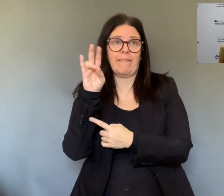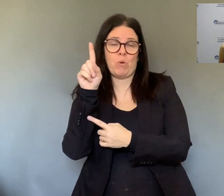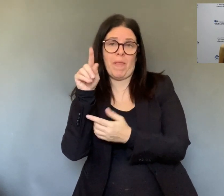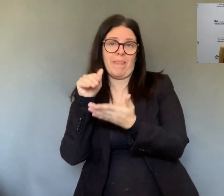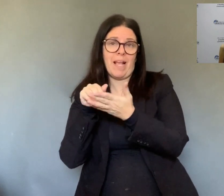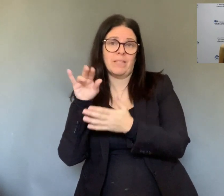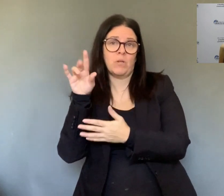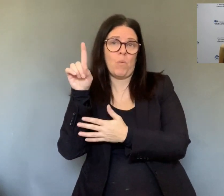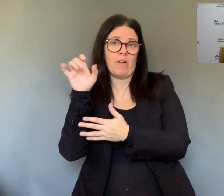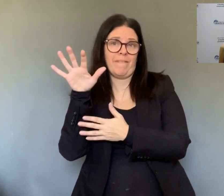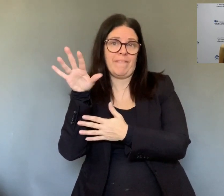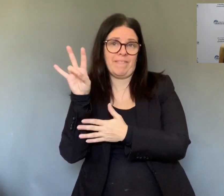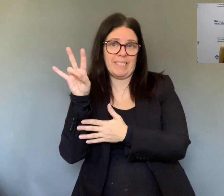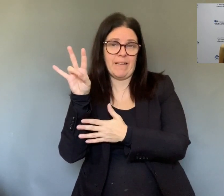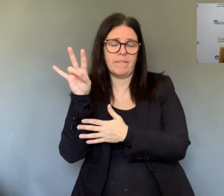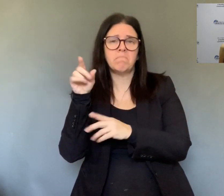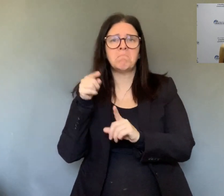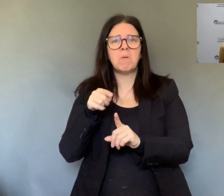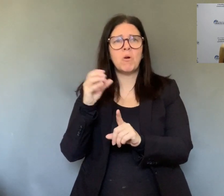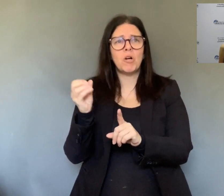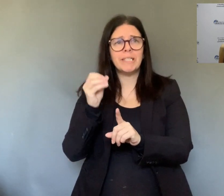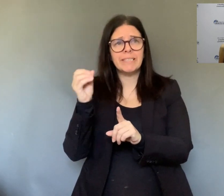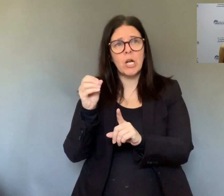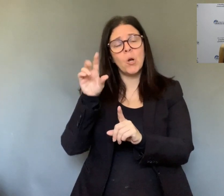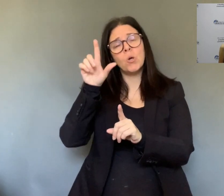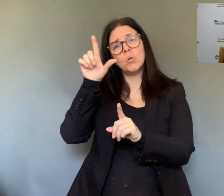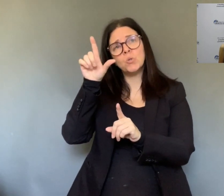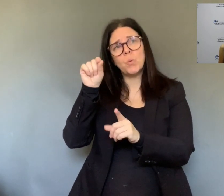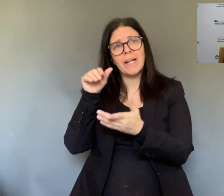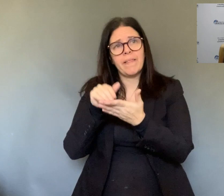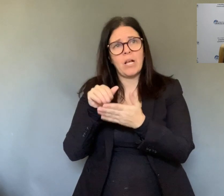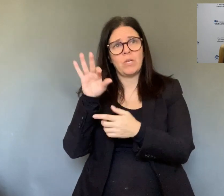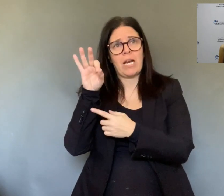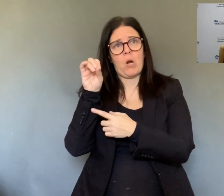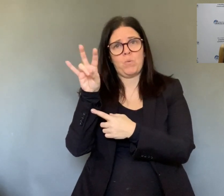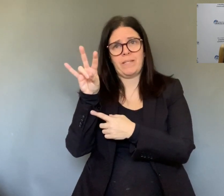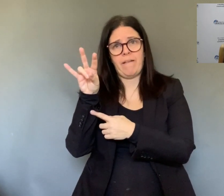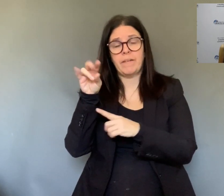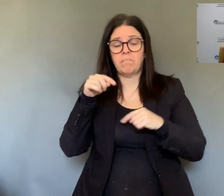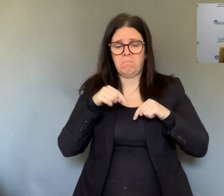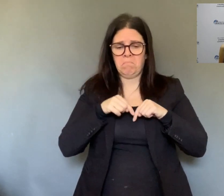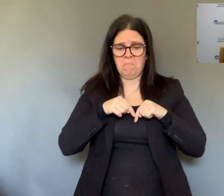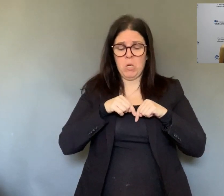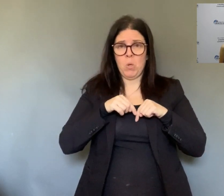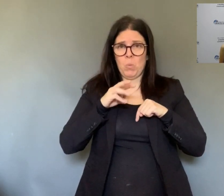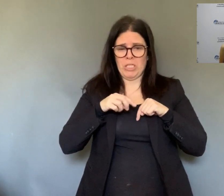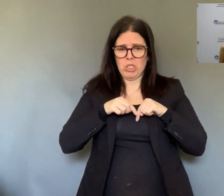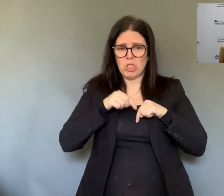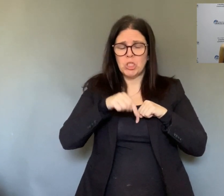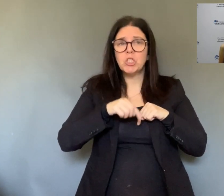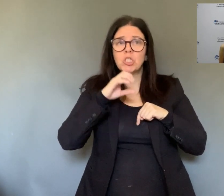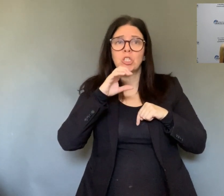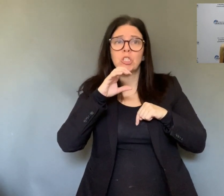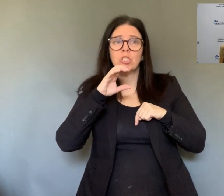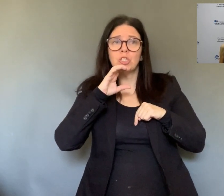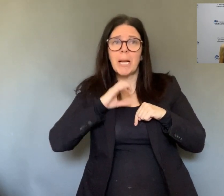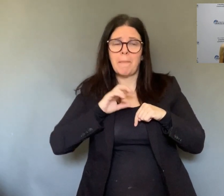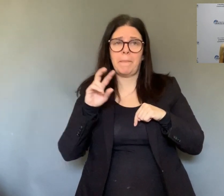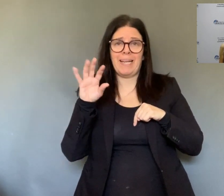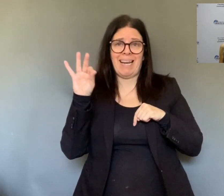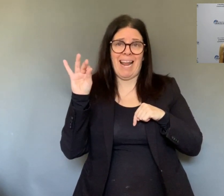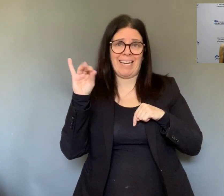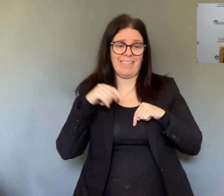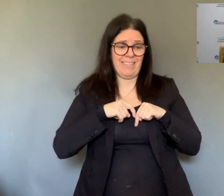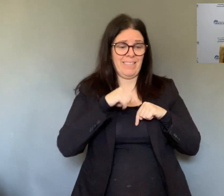43% are male and 56% are female, and 1% is unknown at this time. Our